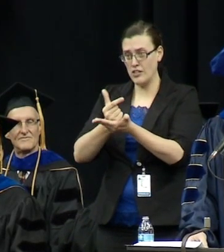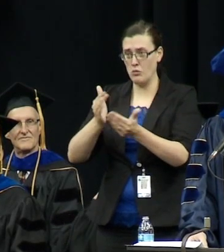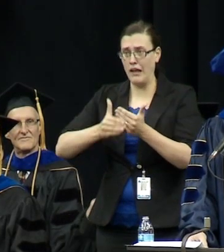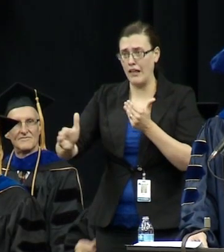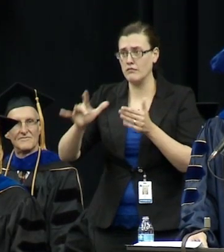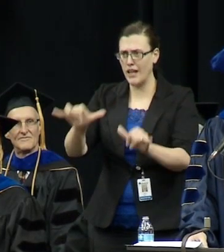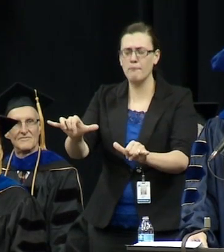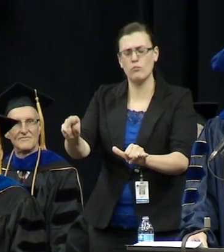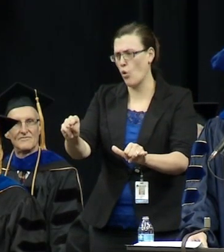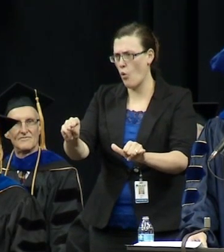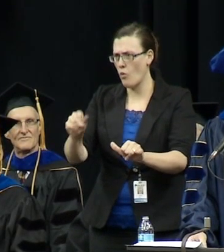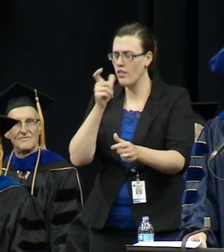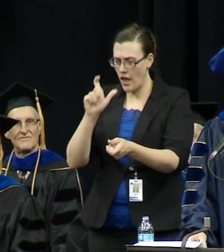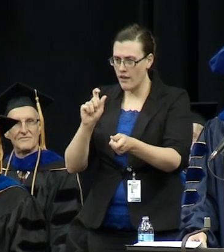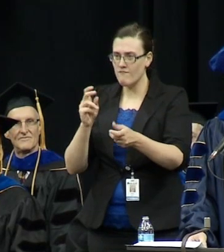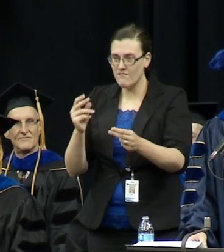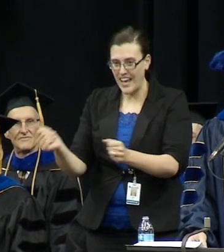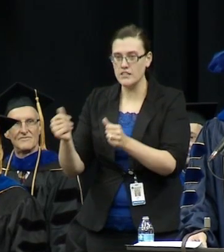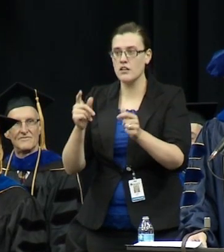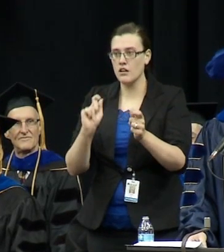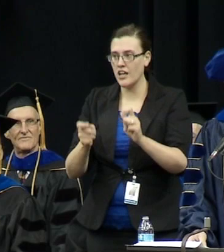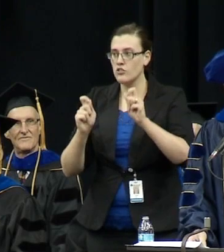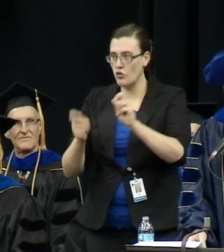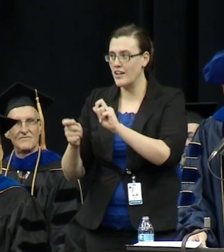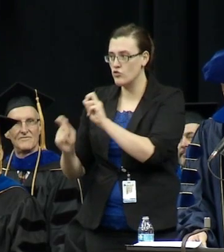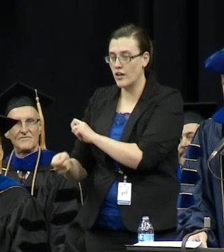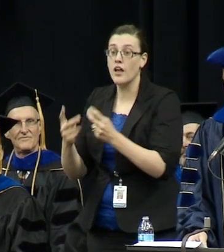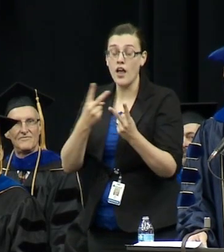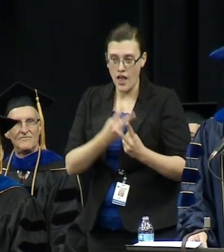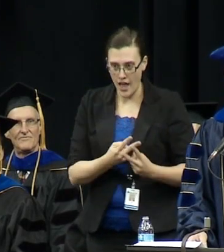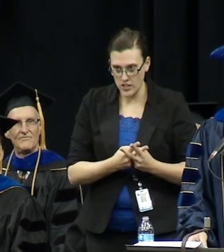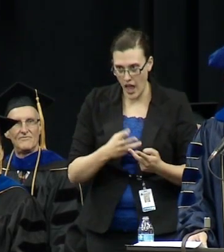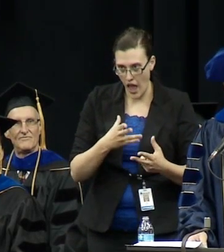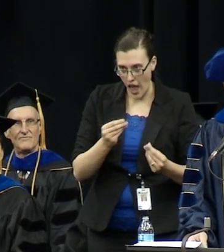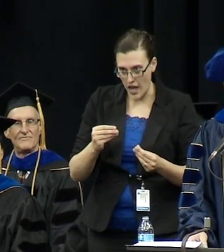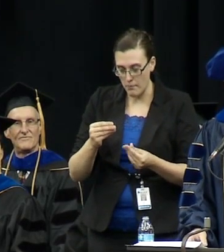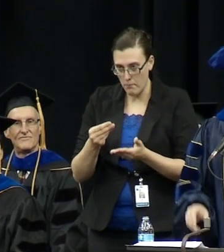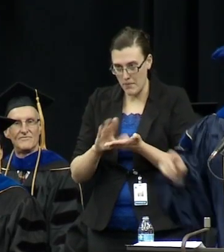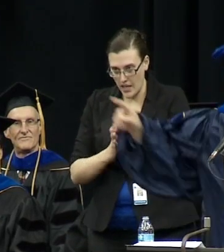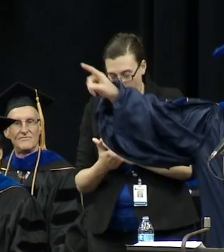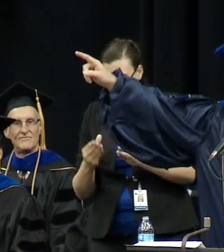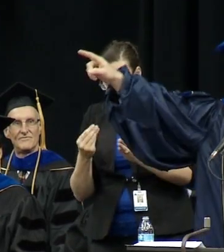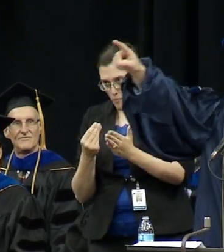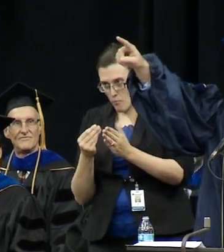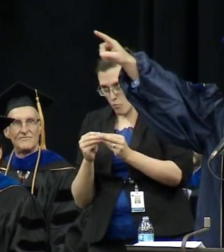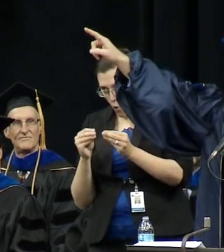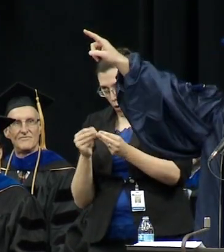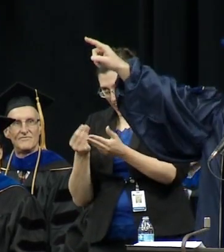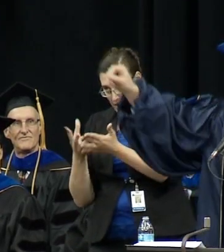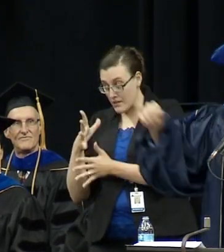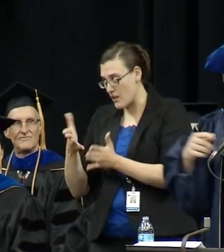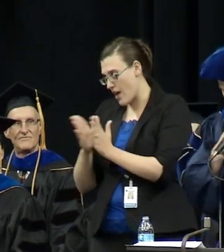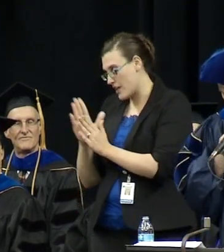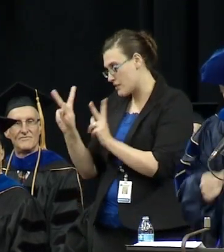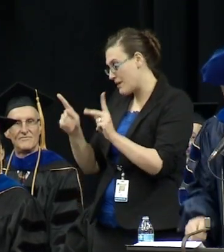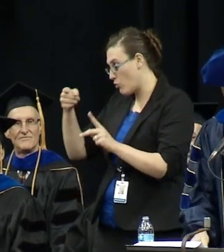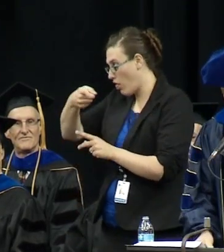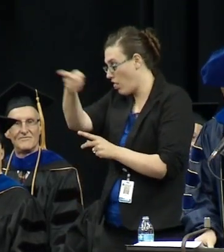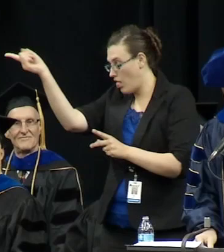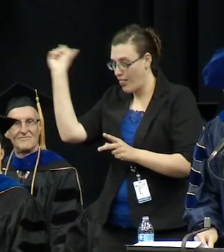graduate. They actually come faster, hashtag, and become more expensive. Just ask the people sitting up here.